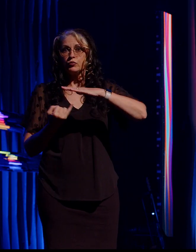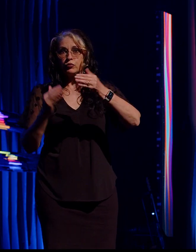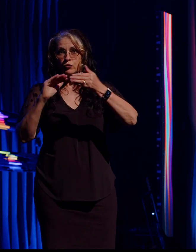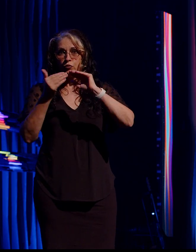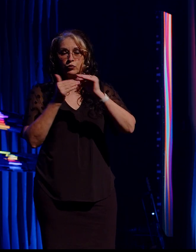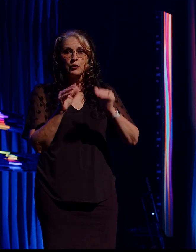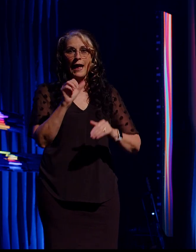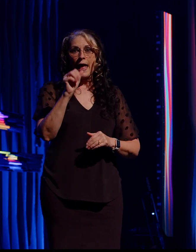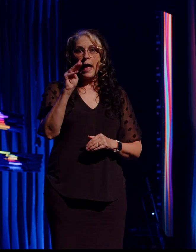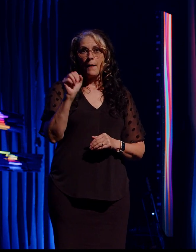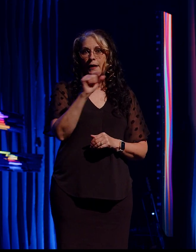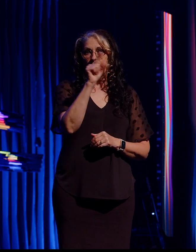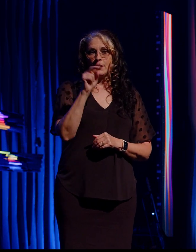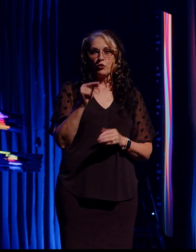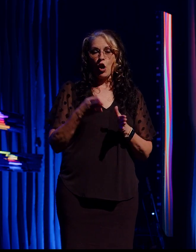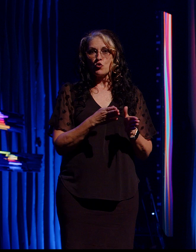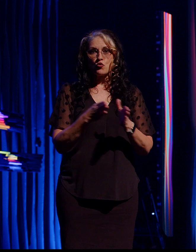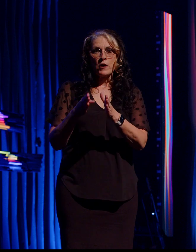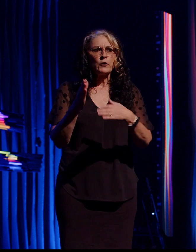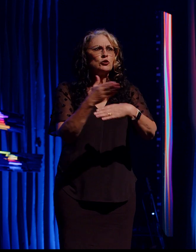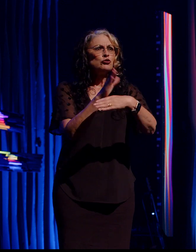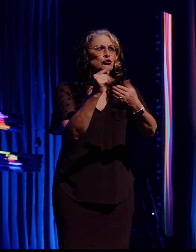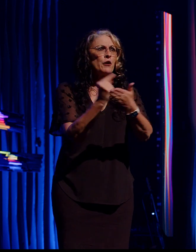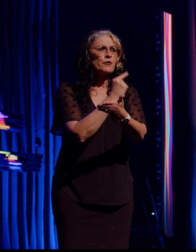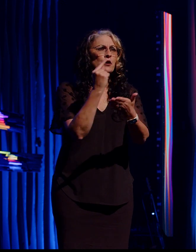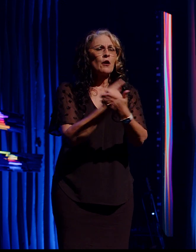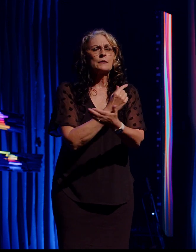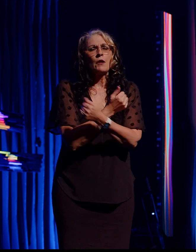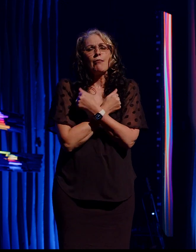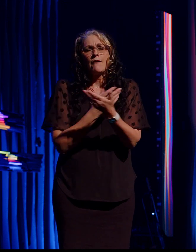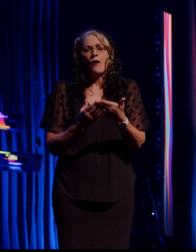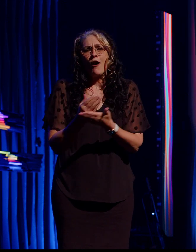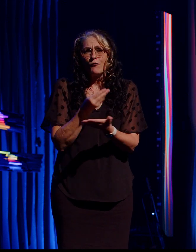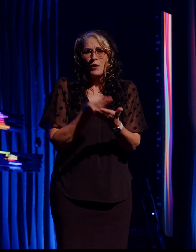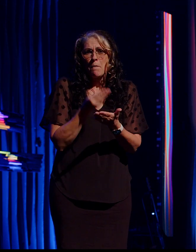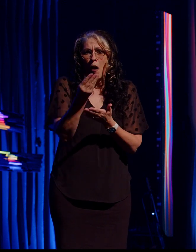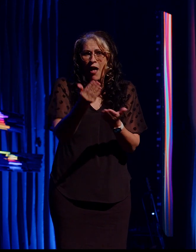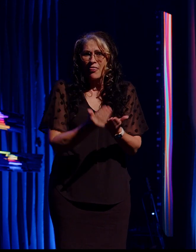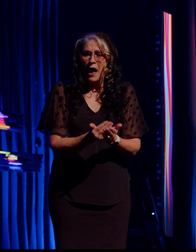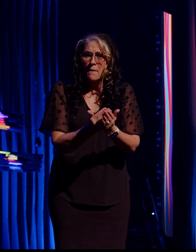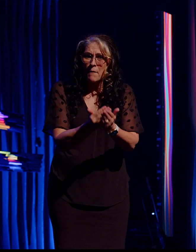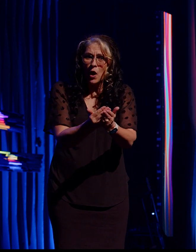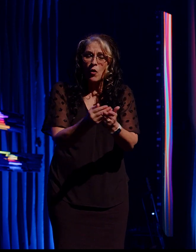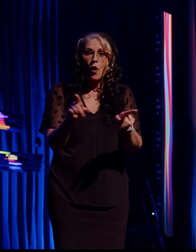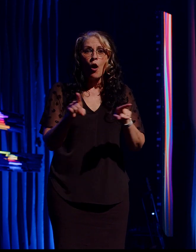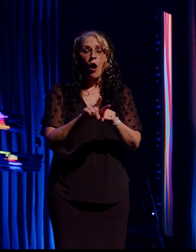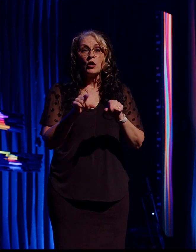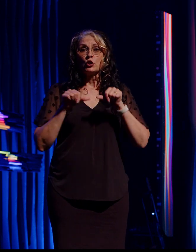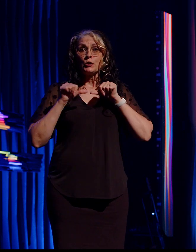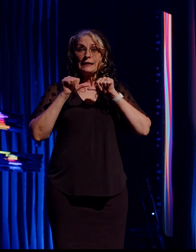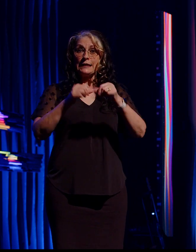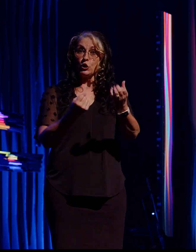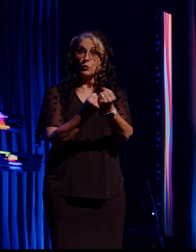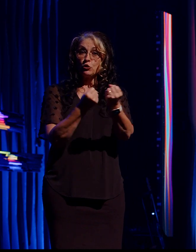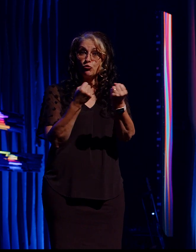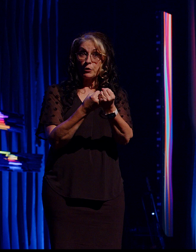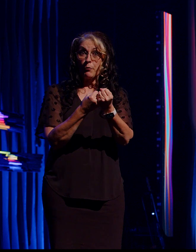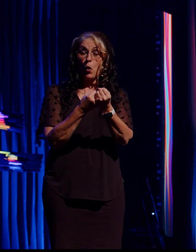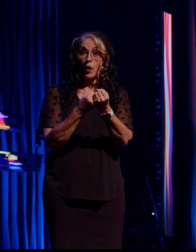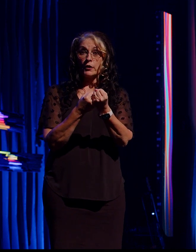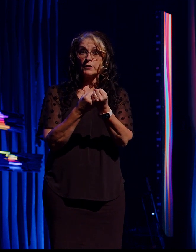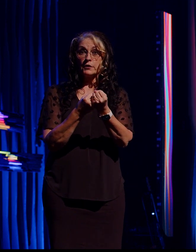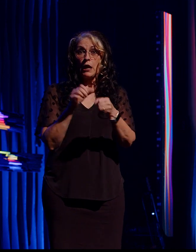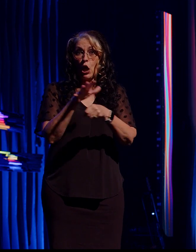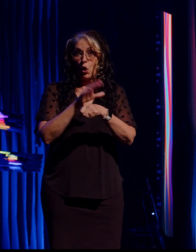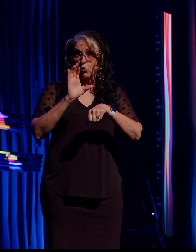along the Amazon River so they can share the gospel. So through the Love Offering, we bought that boat. We're also continuing to support